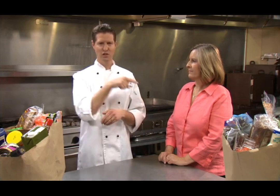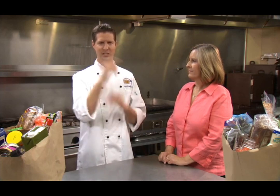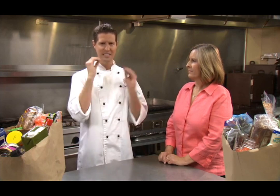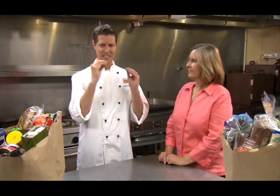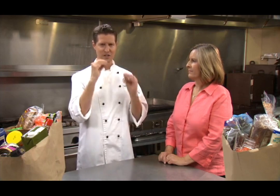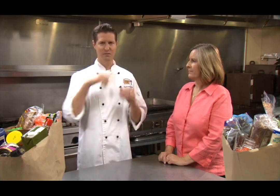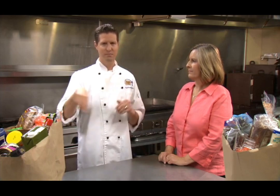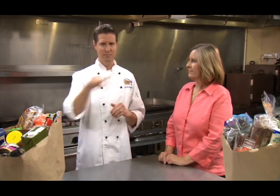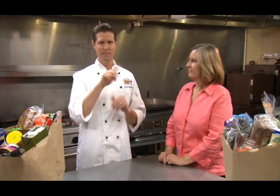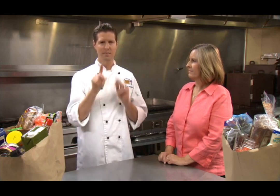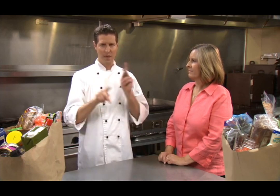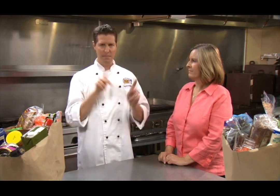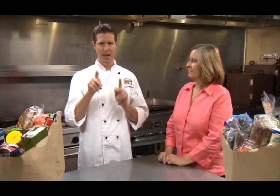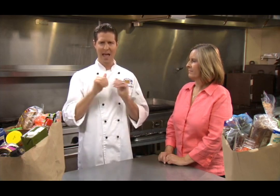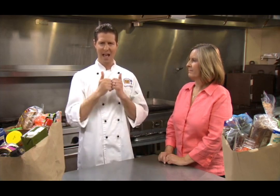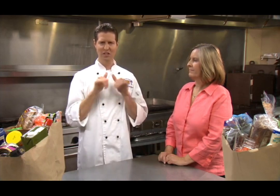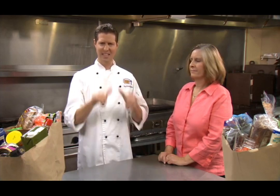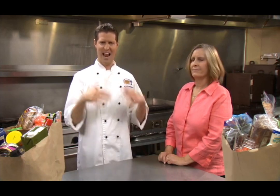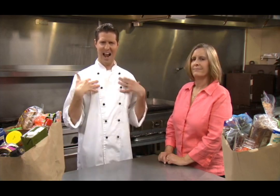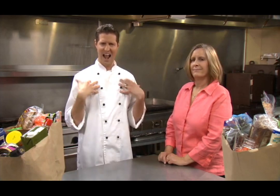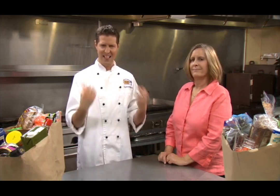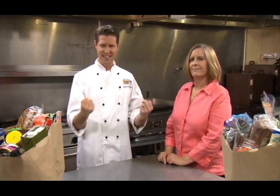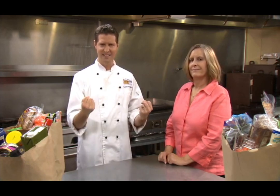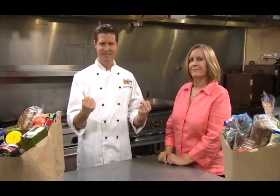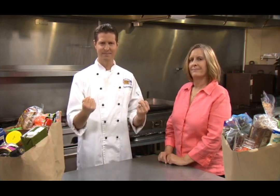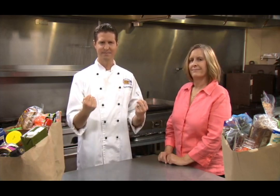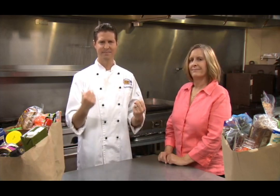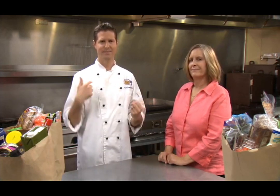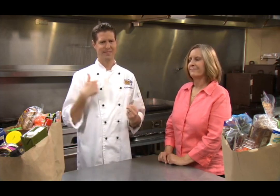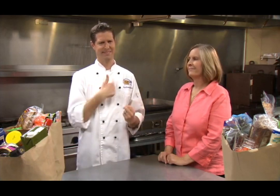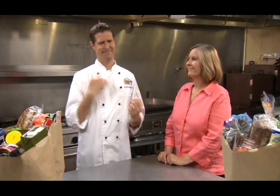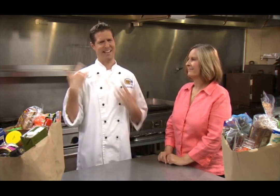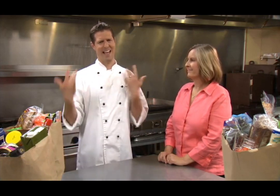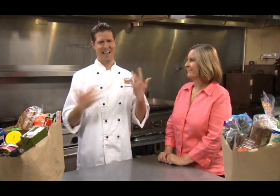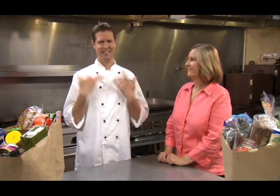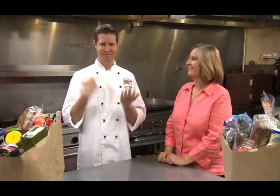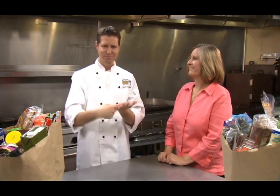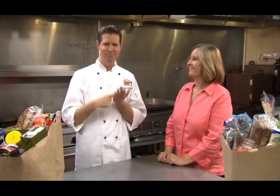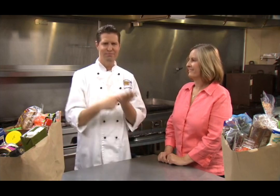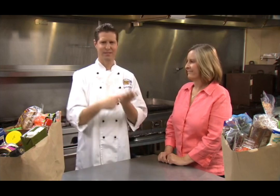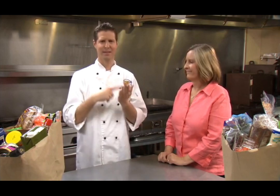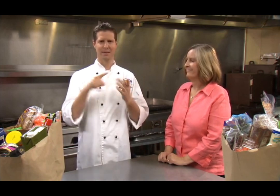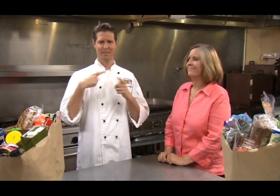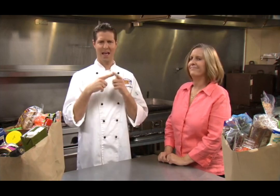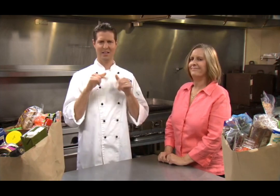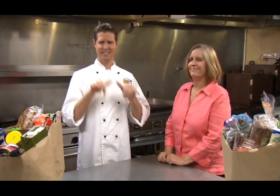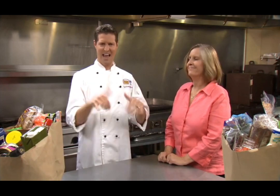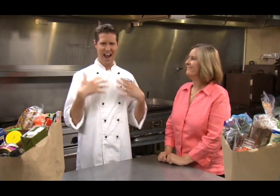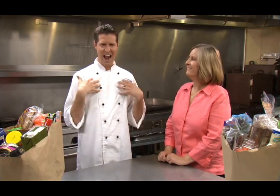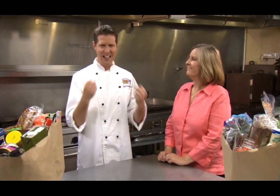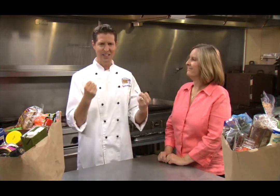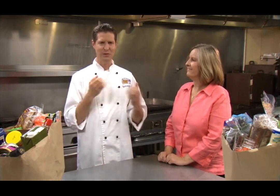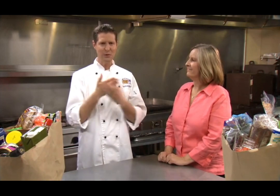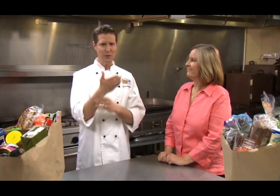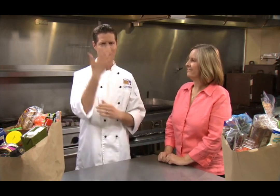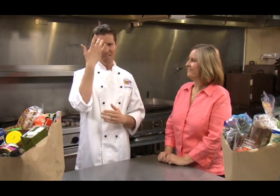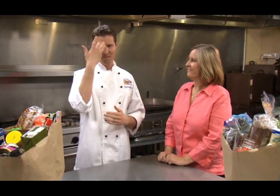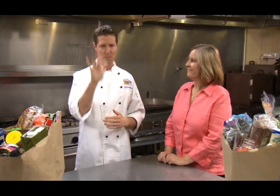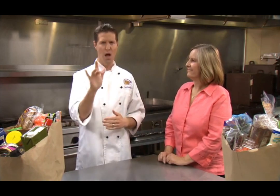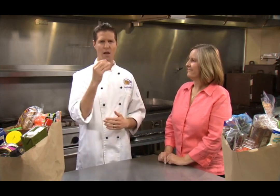where she teaches people how to stay healthy. Patricia and I are excited to talk with you today about staying healthy through